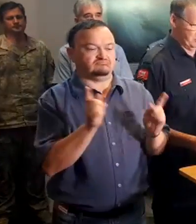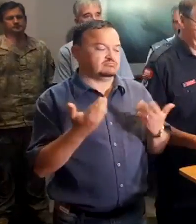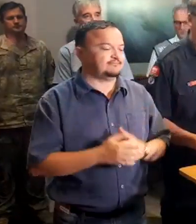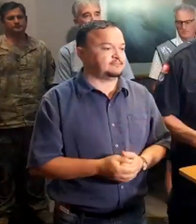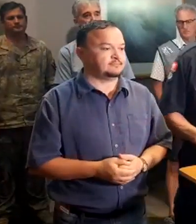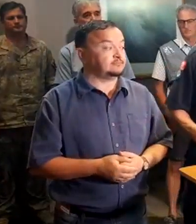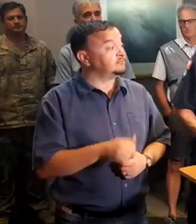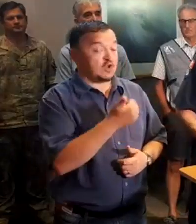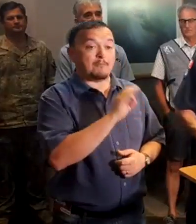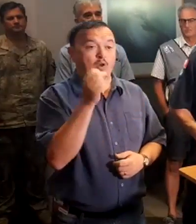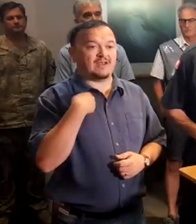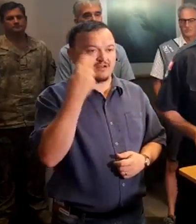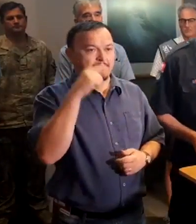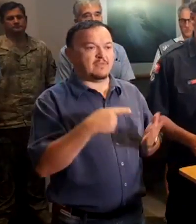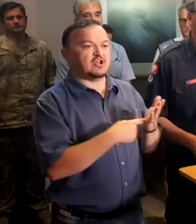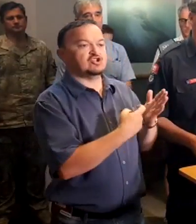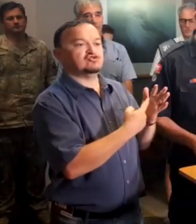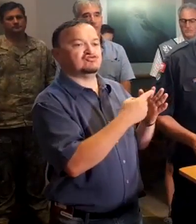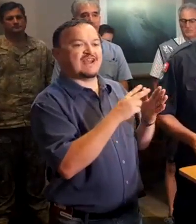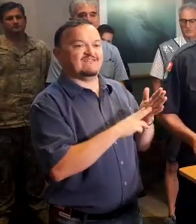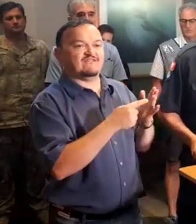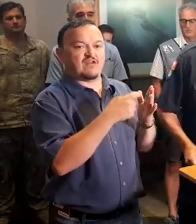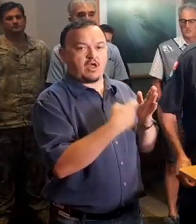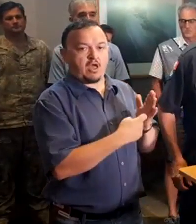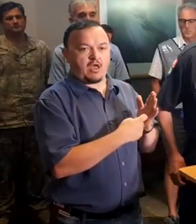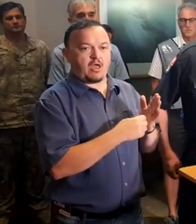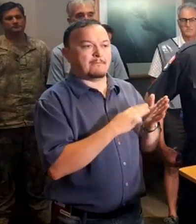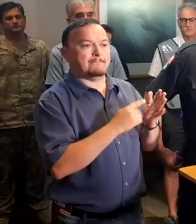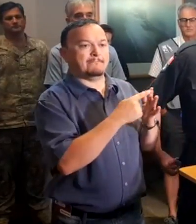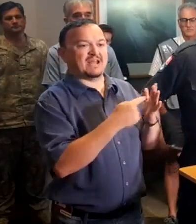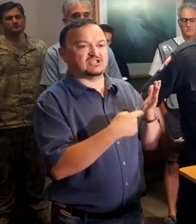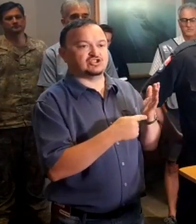Yeah, morning everybody. Trevor Mitchell, Fire Controller for Fire and Emergency New Zealand.